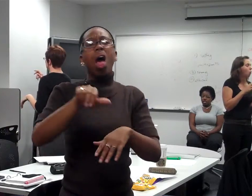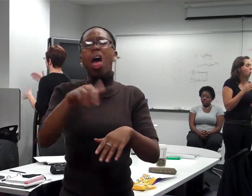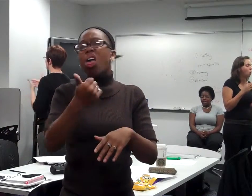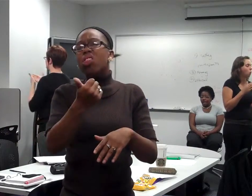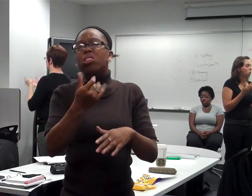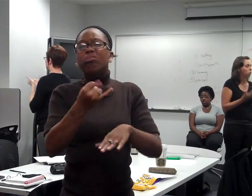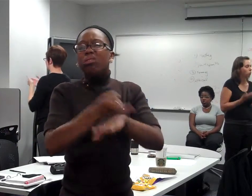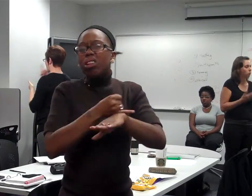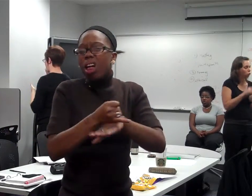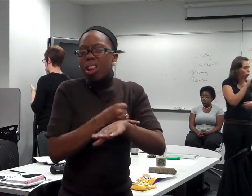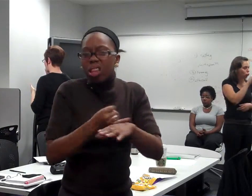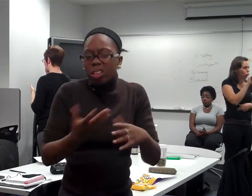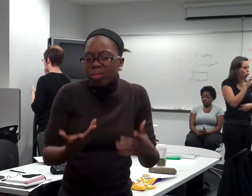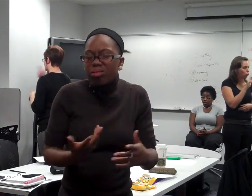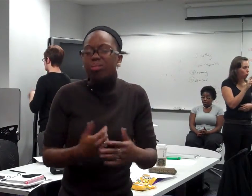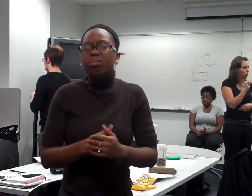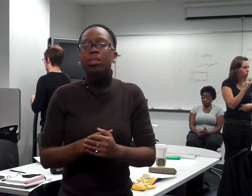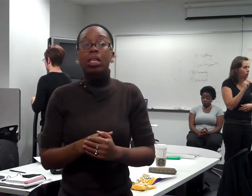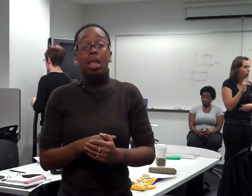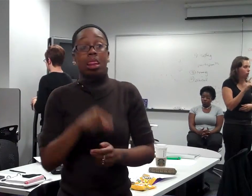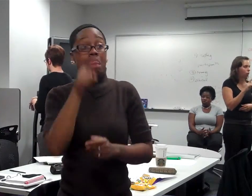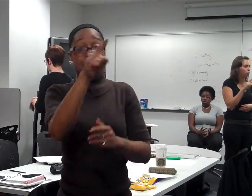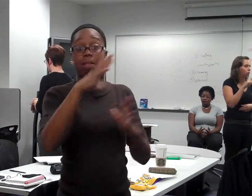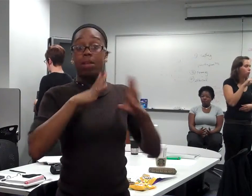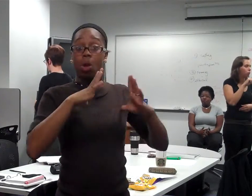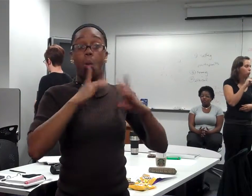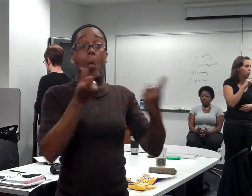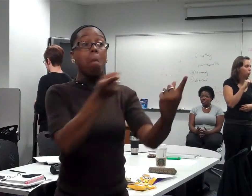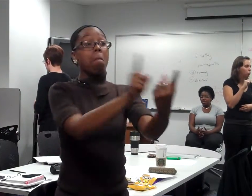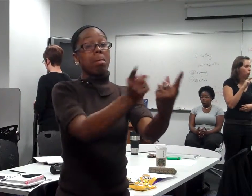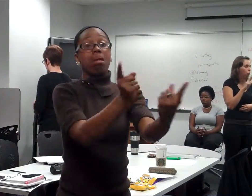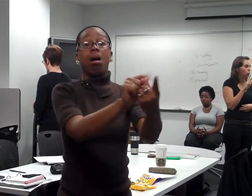This vacation will be to meet with other people who have a very similar